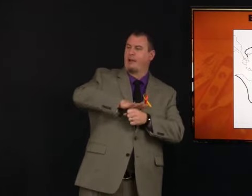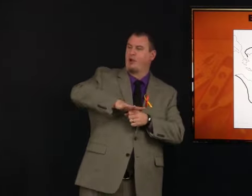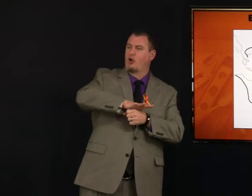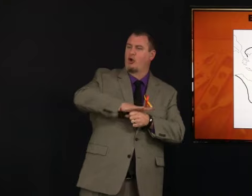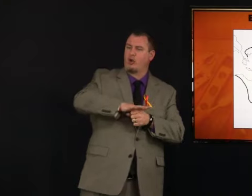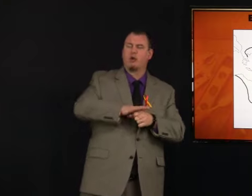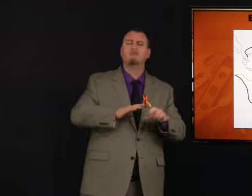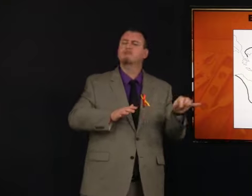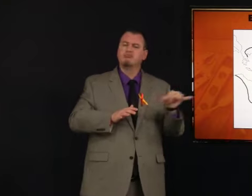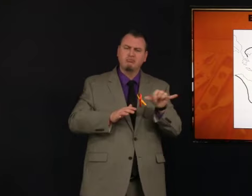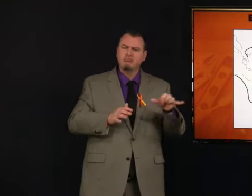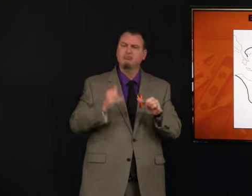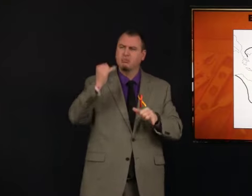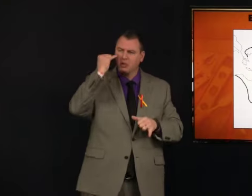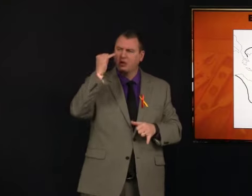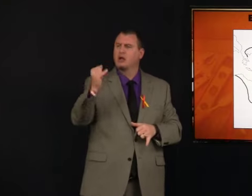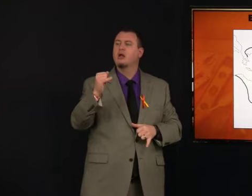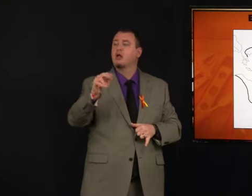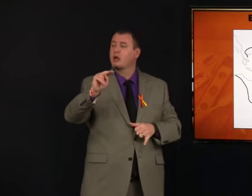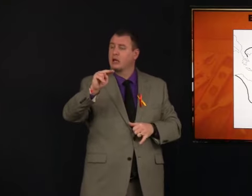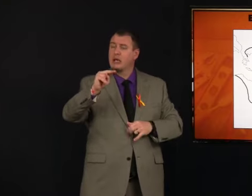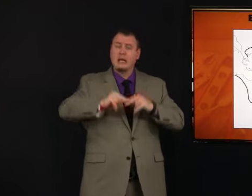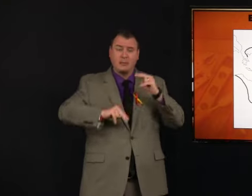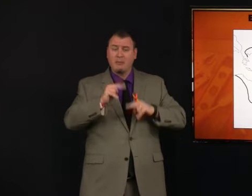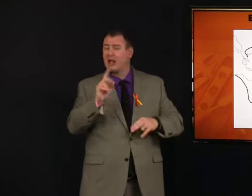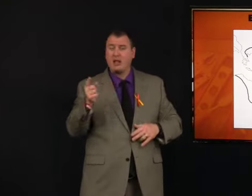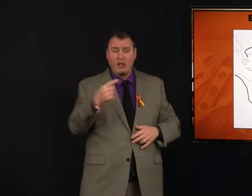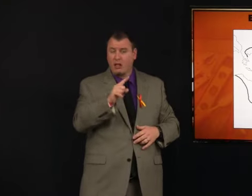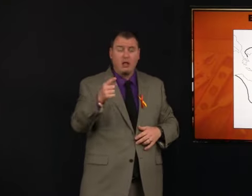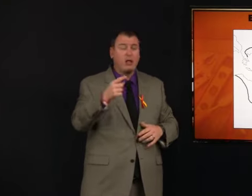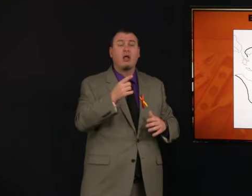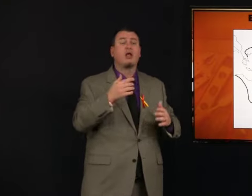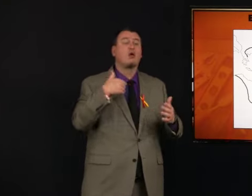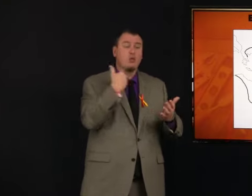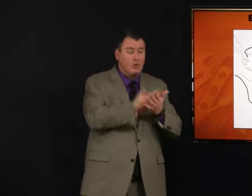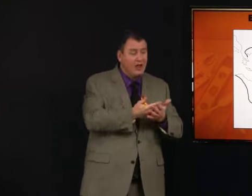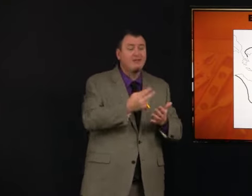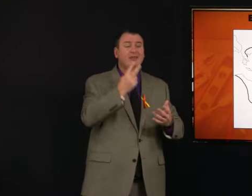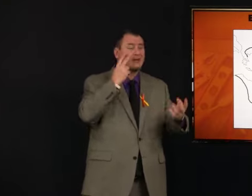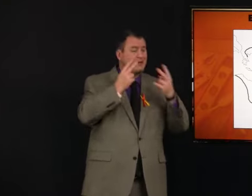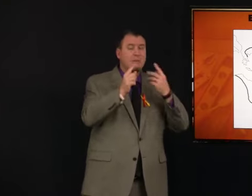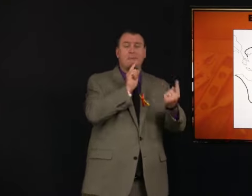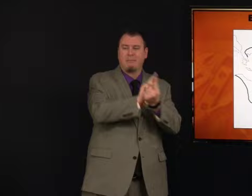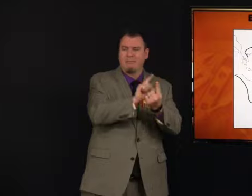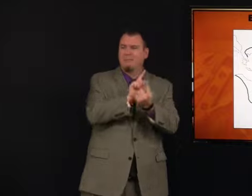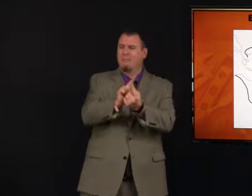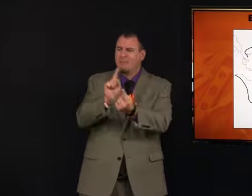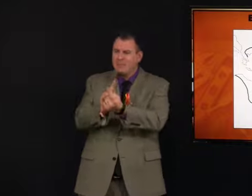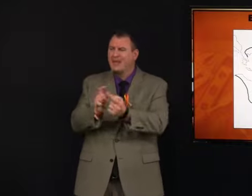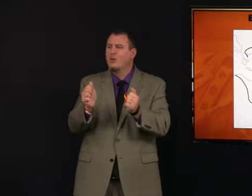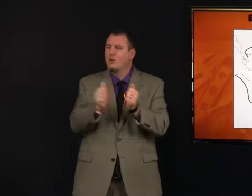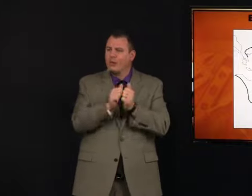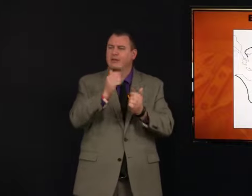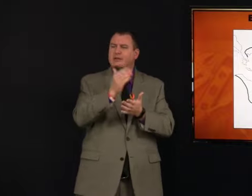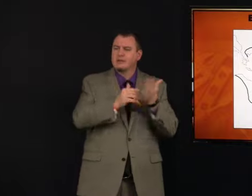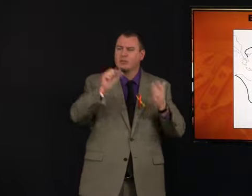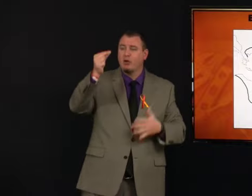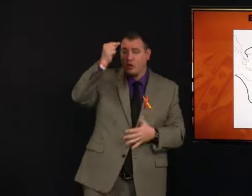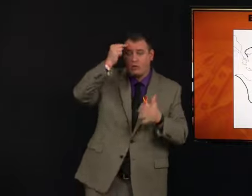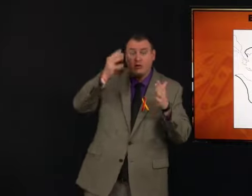above him and made sure that his region was following those laws. And so this is Nehemiah